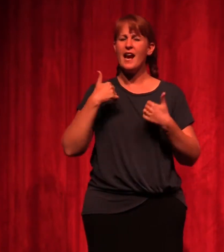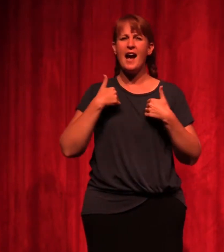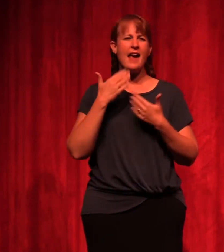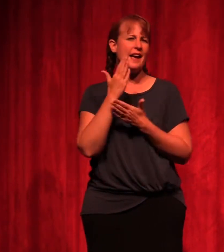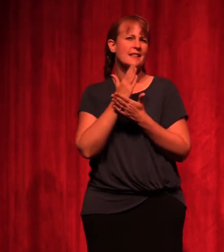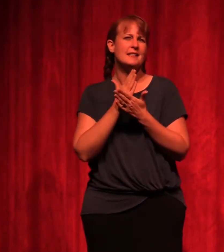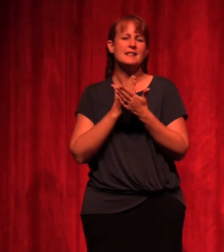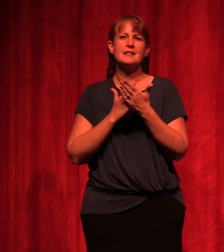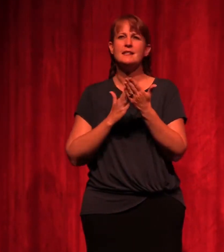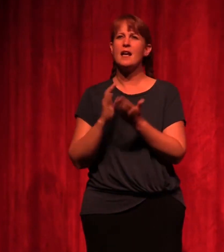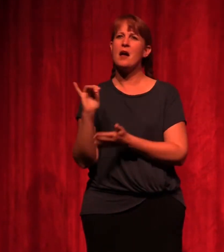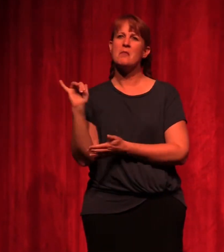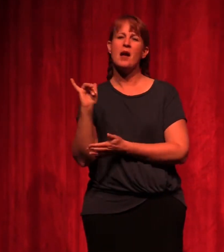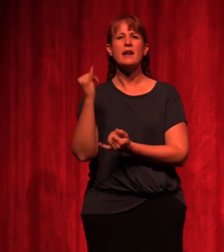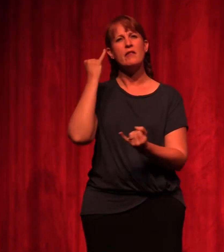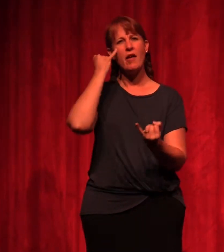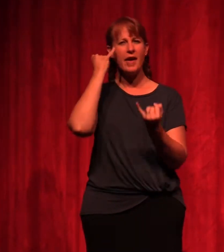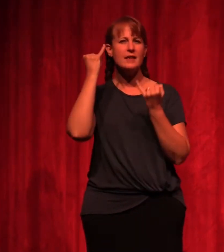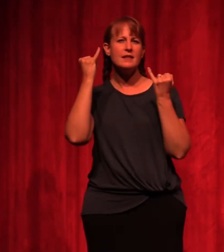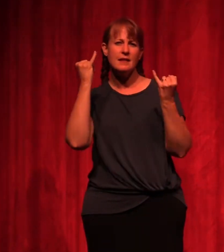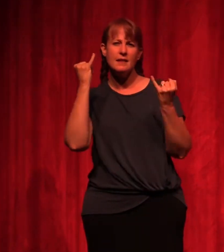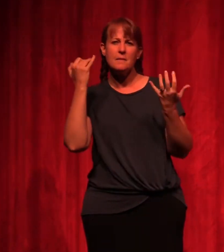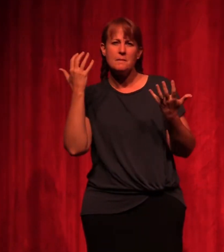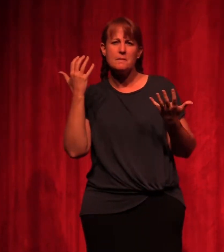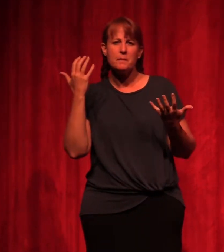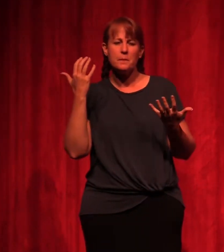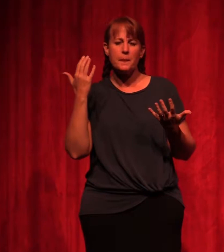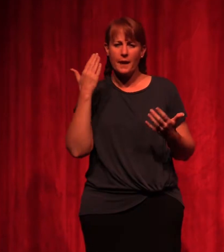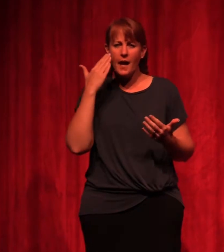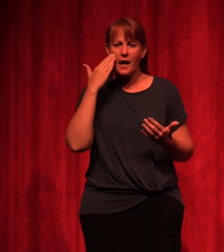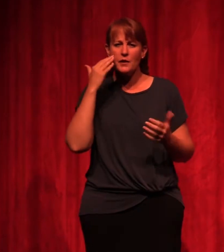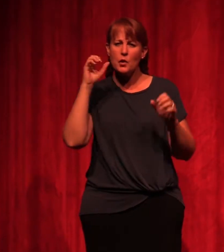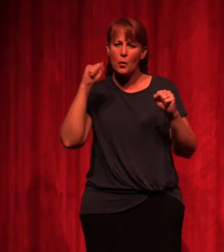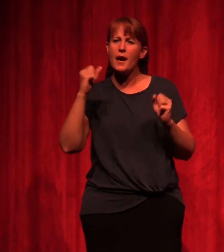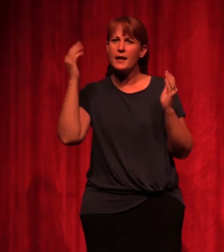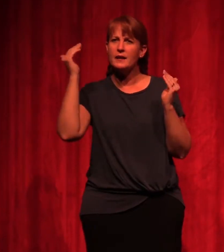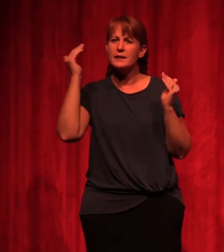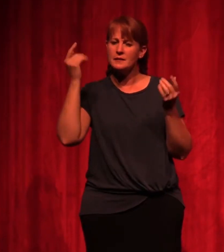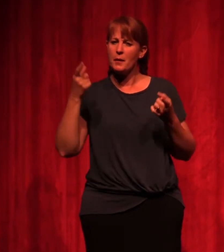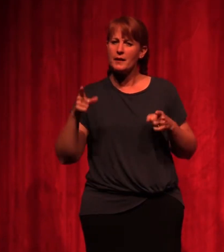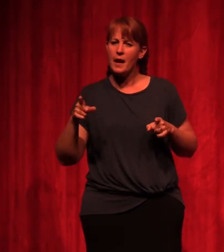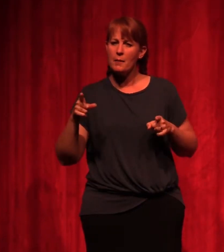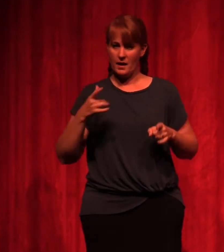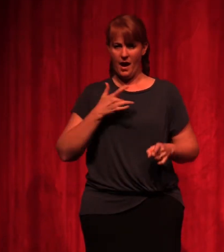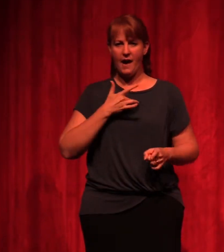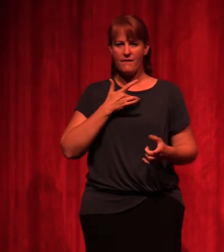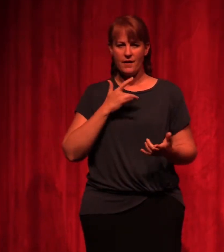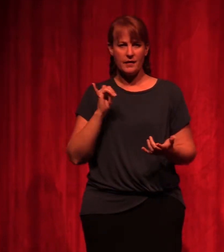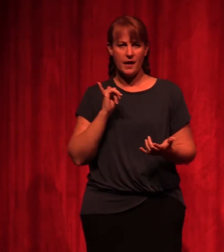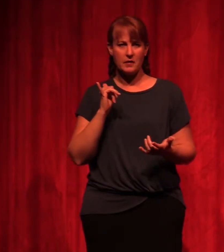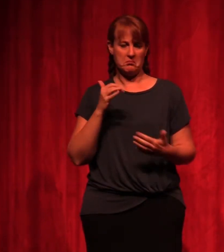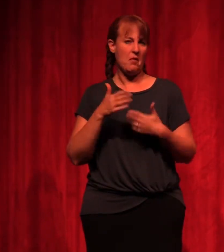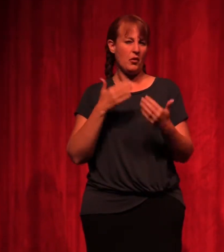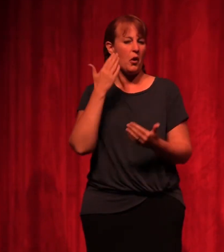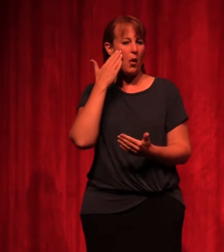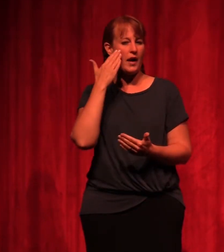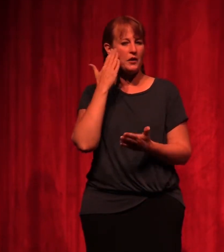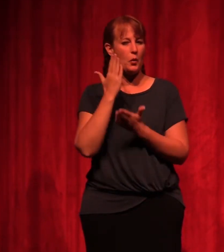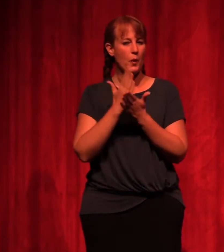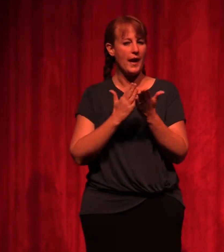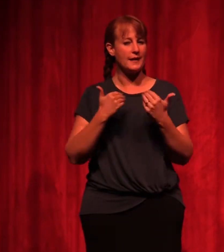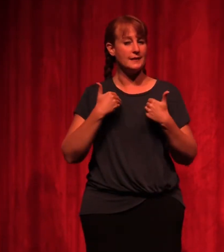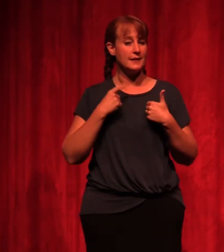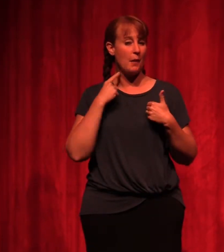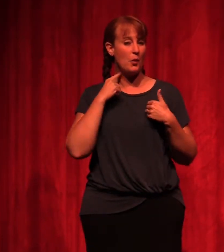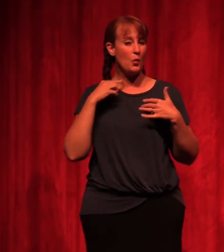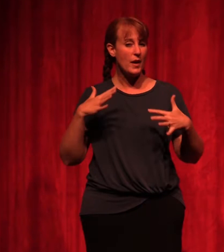some sort of idea about what I could expect. I felt like, although I knew there was a risk, I